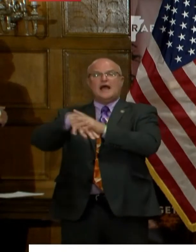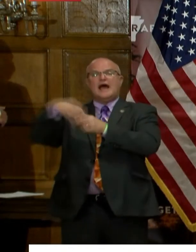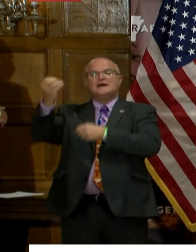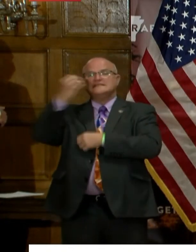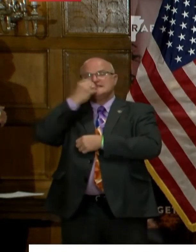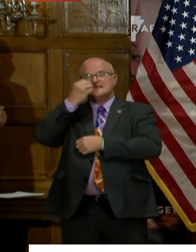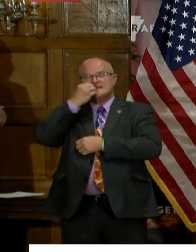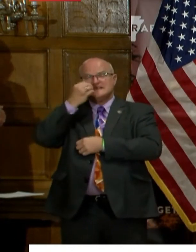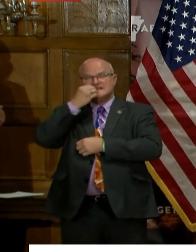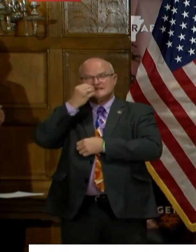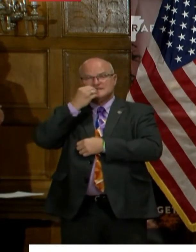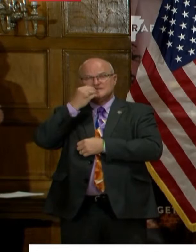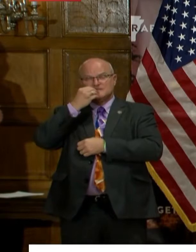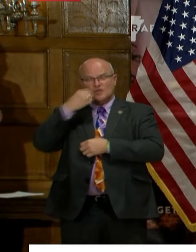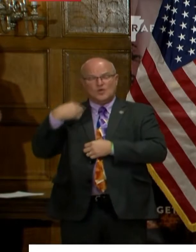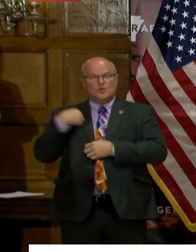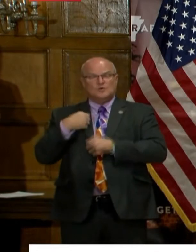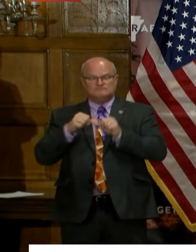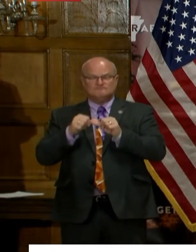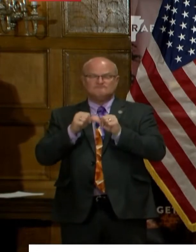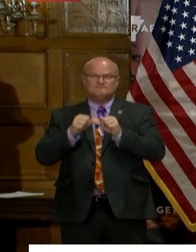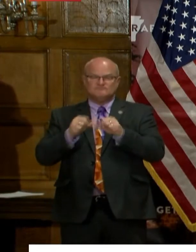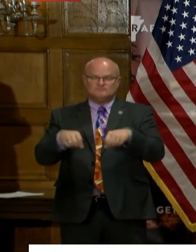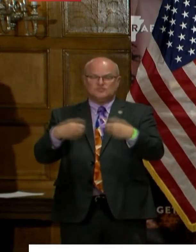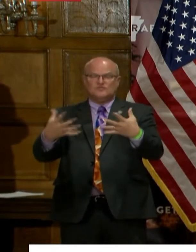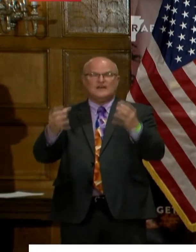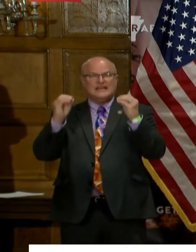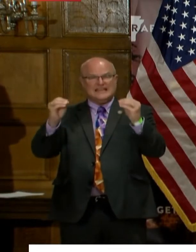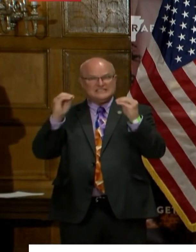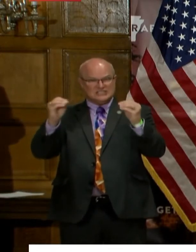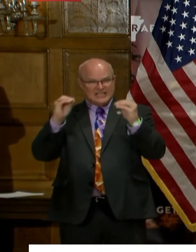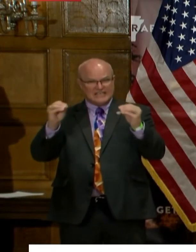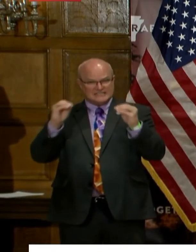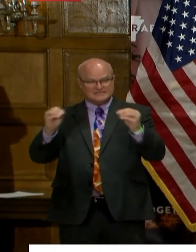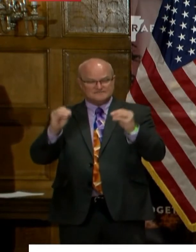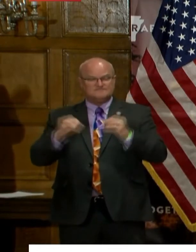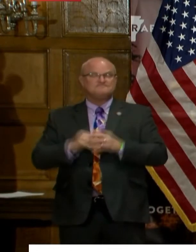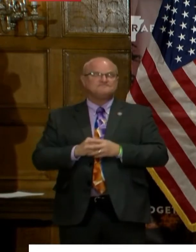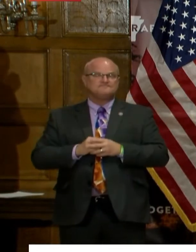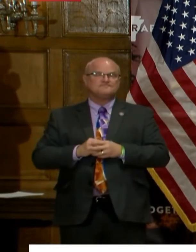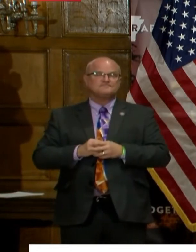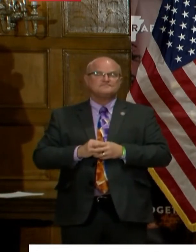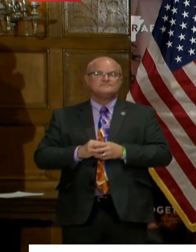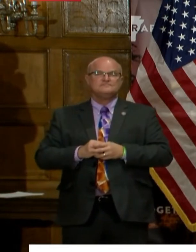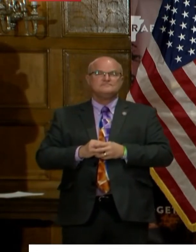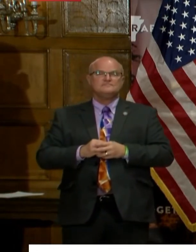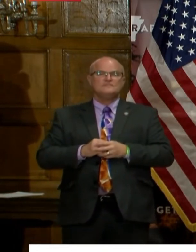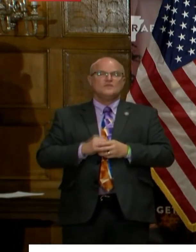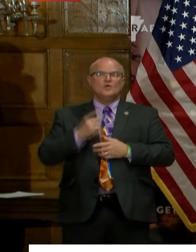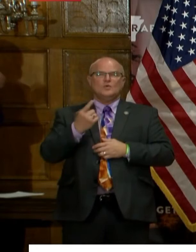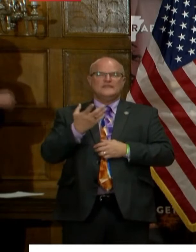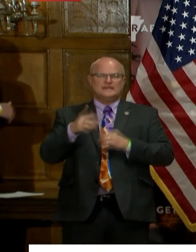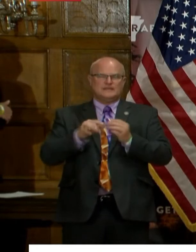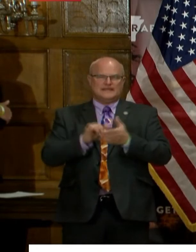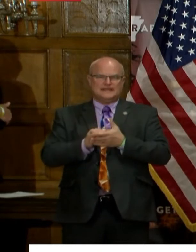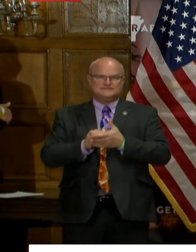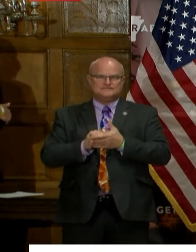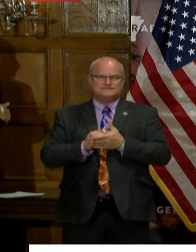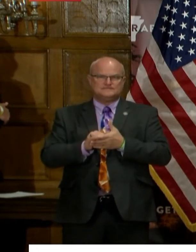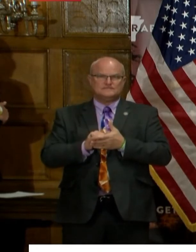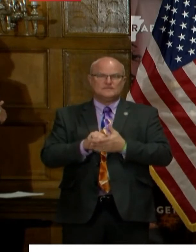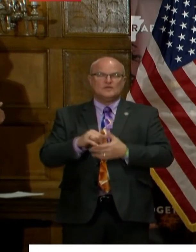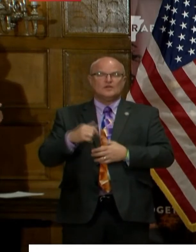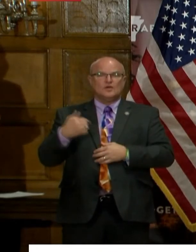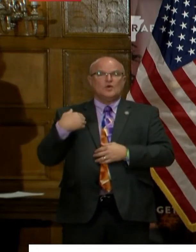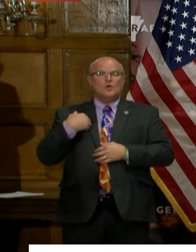to eat. So we're going to continue to provide education and accountability. But one note about that,